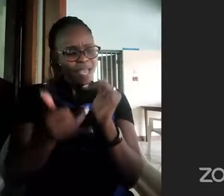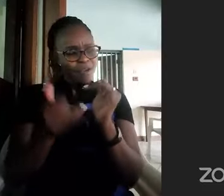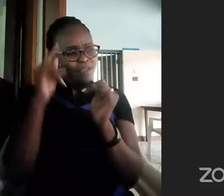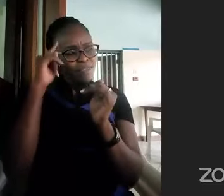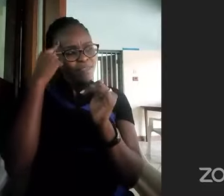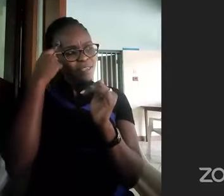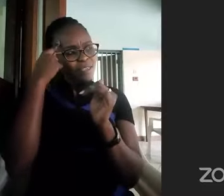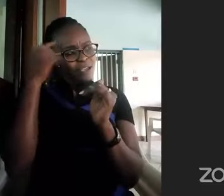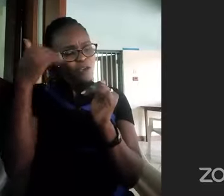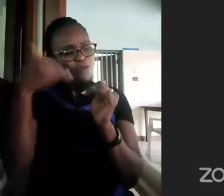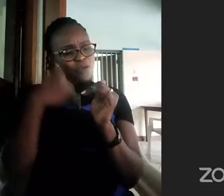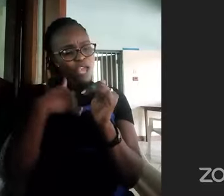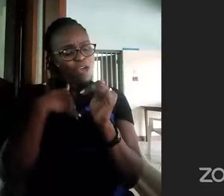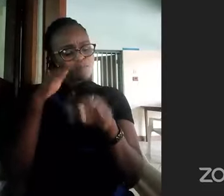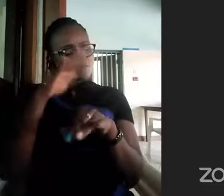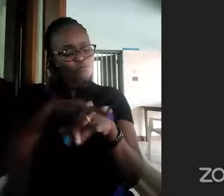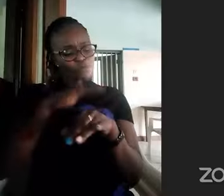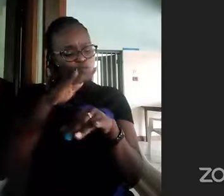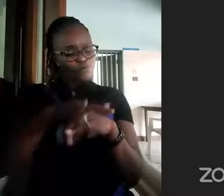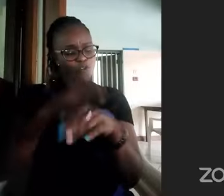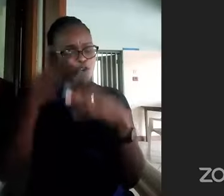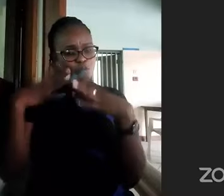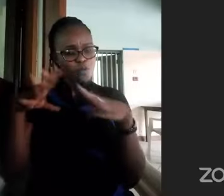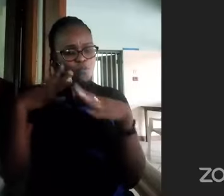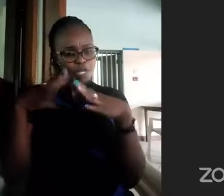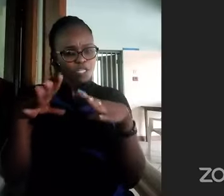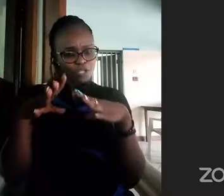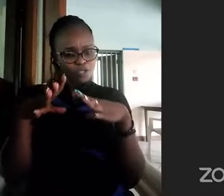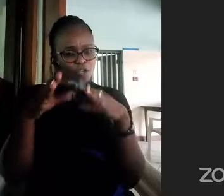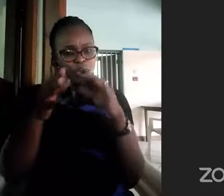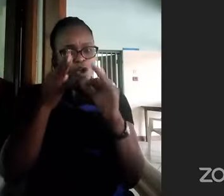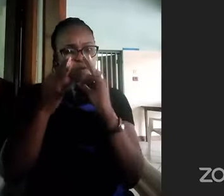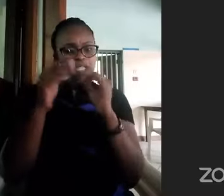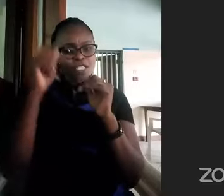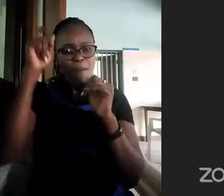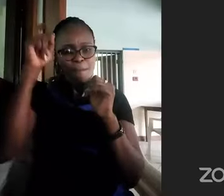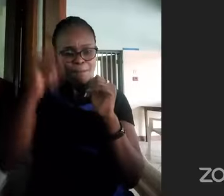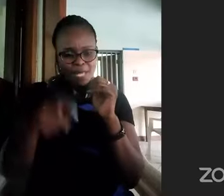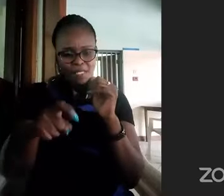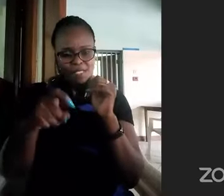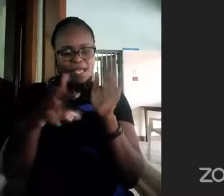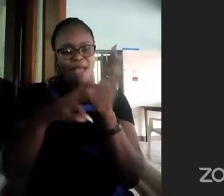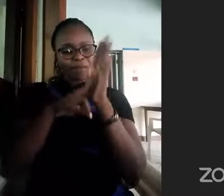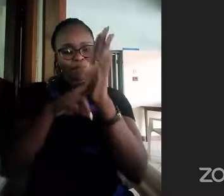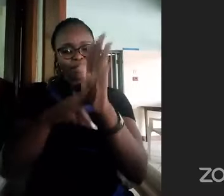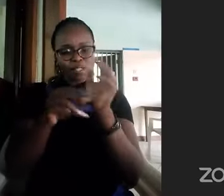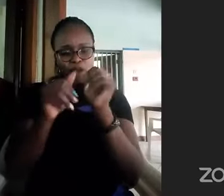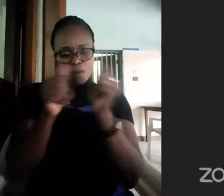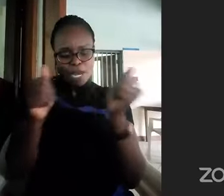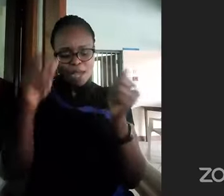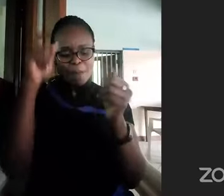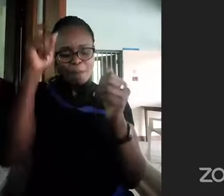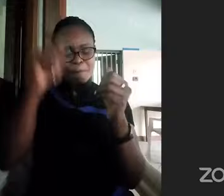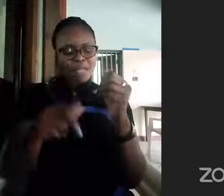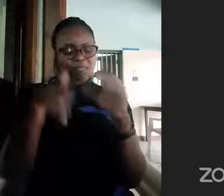needs effective representation, which needs to access services, which needs to be protected, which needs